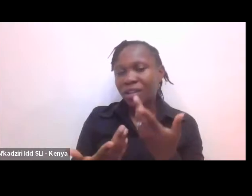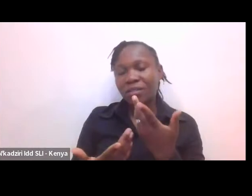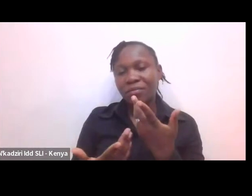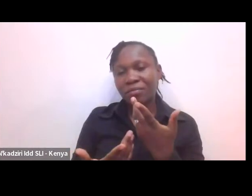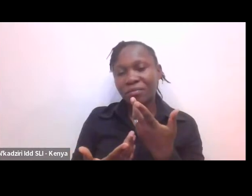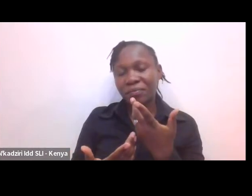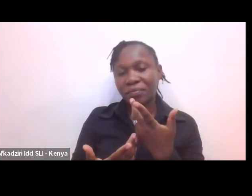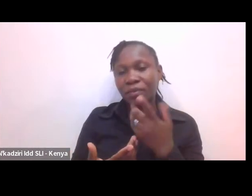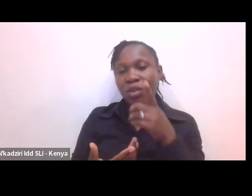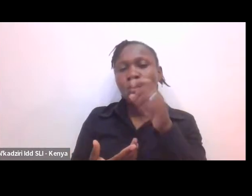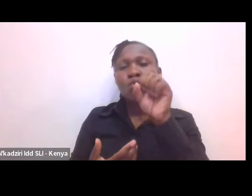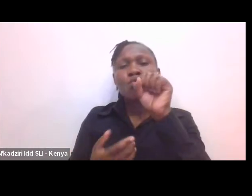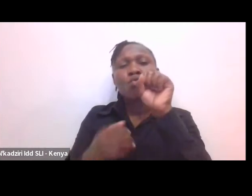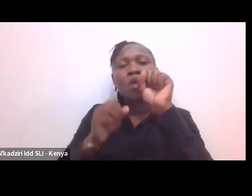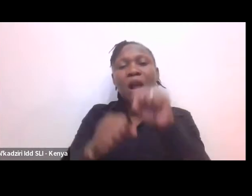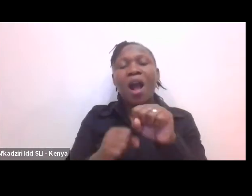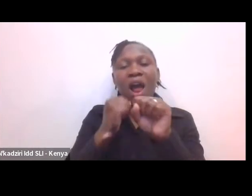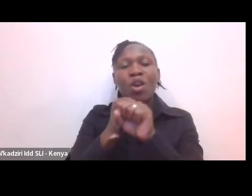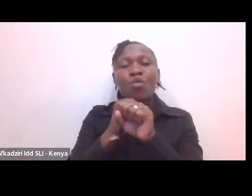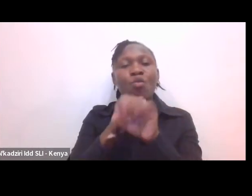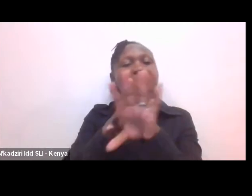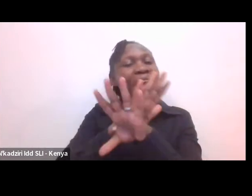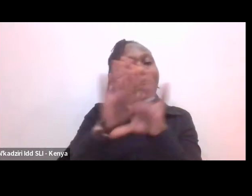You can do everything with everything.